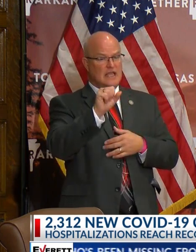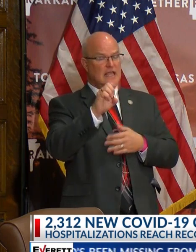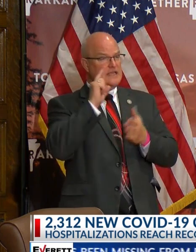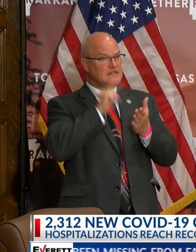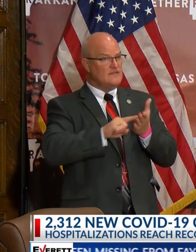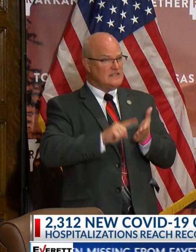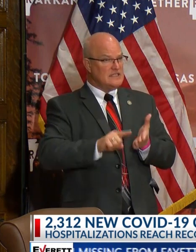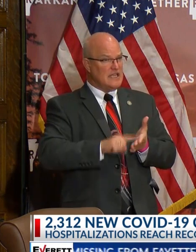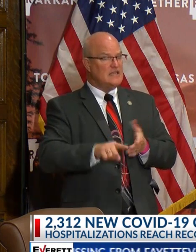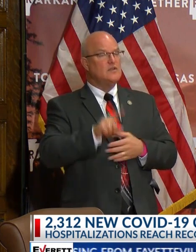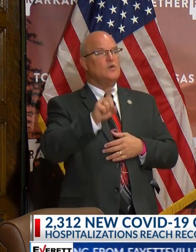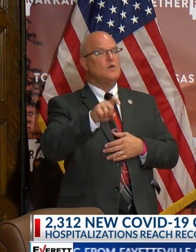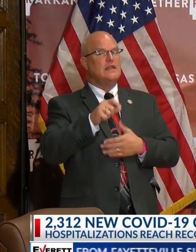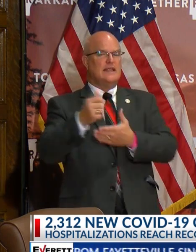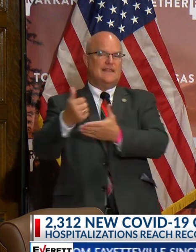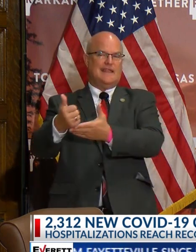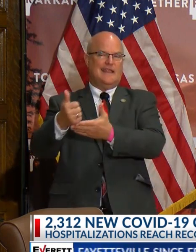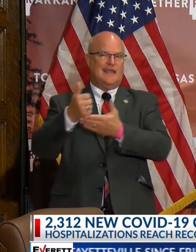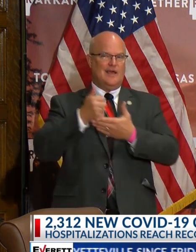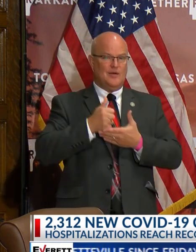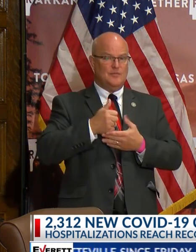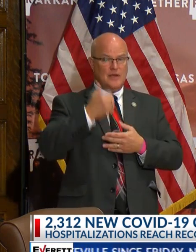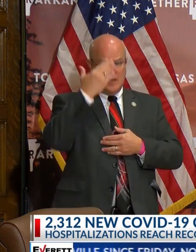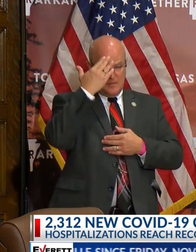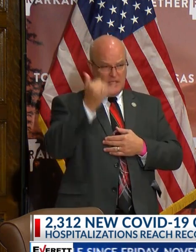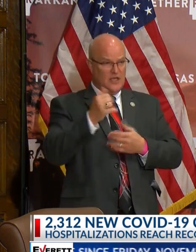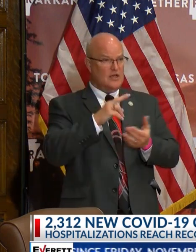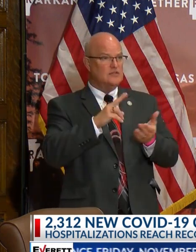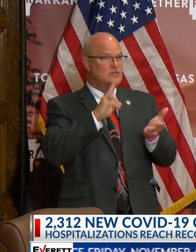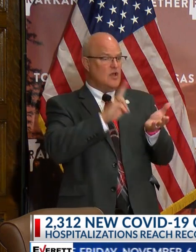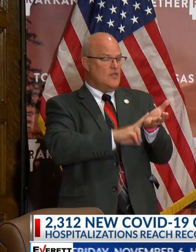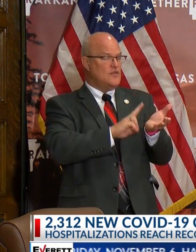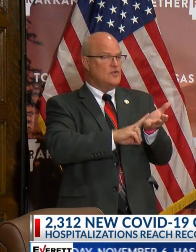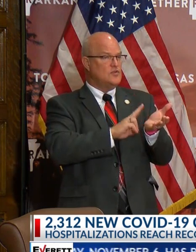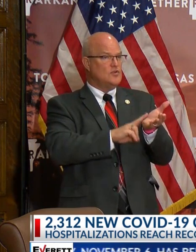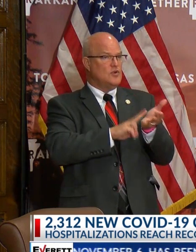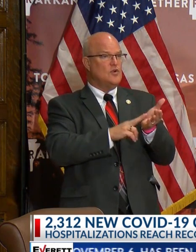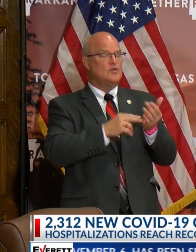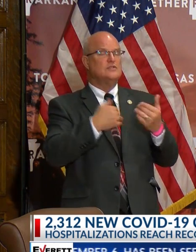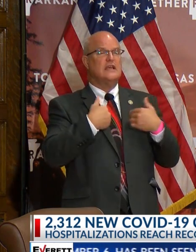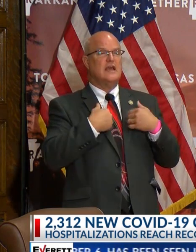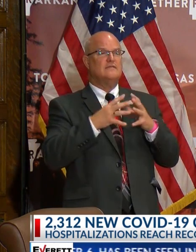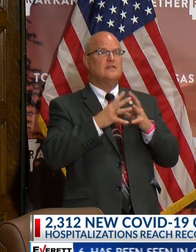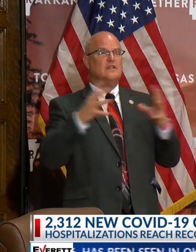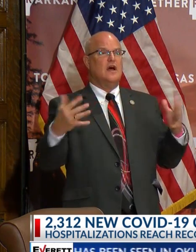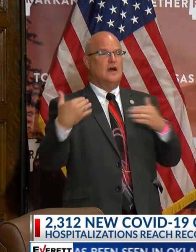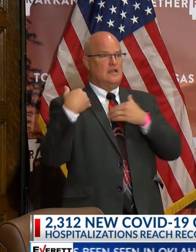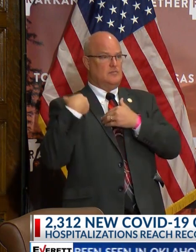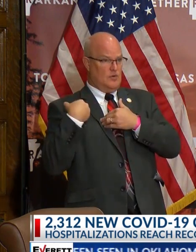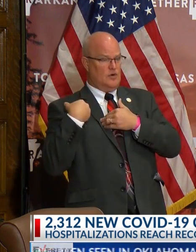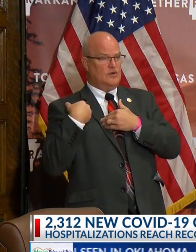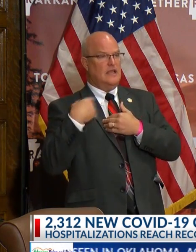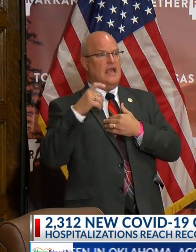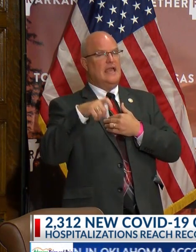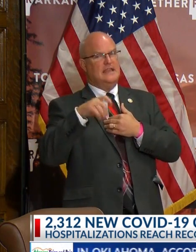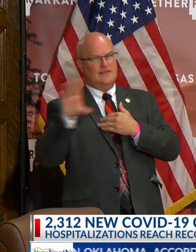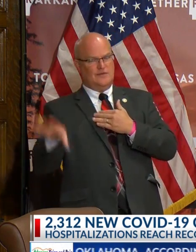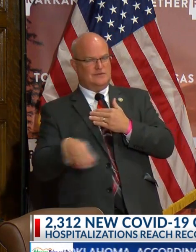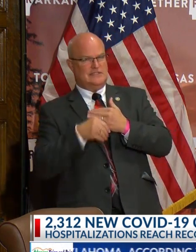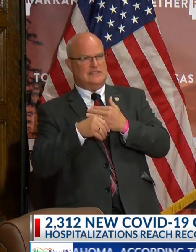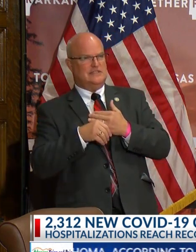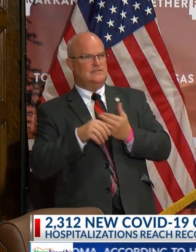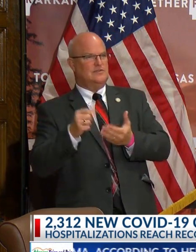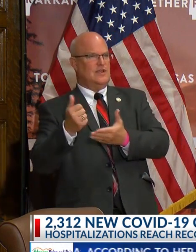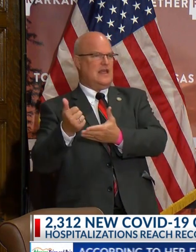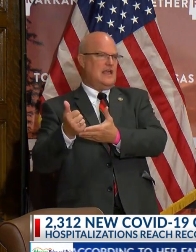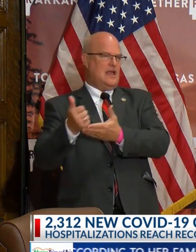investigation. We need that help because the nurse investigators have a lot on their plate, and we need those additional